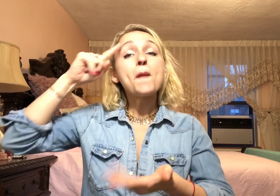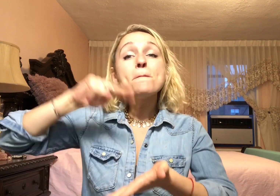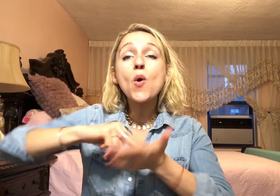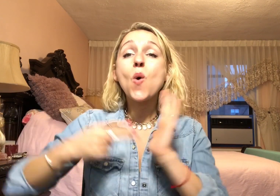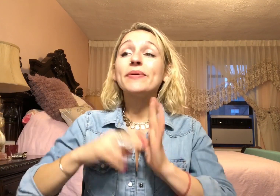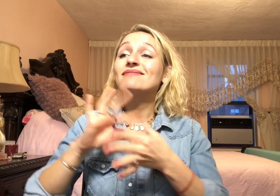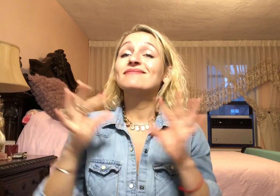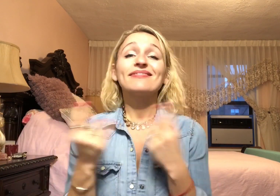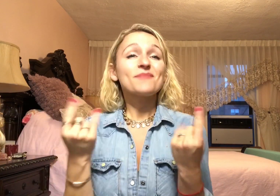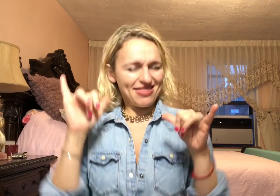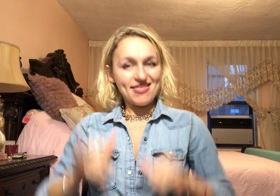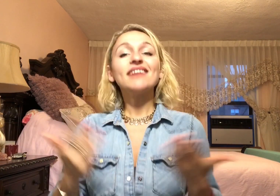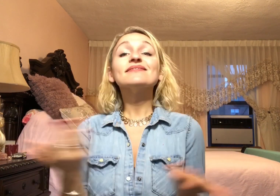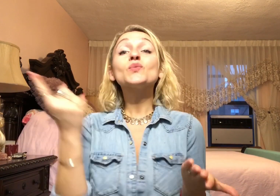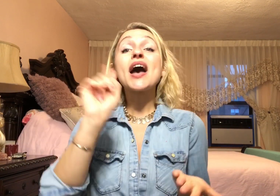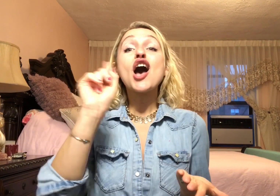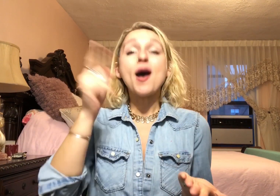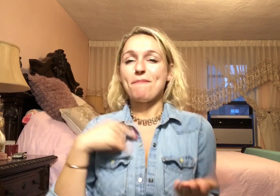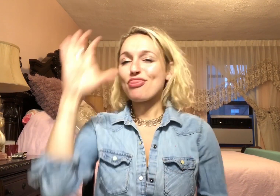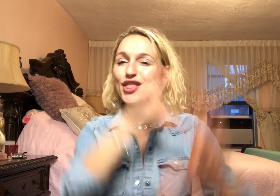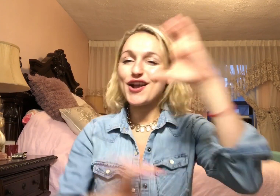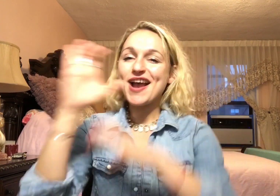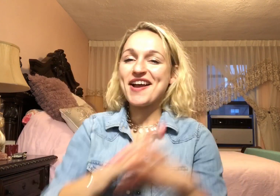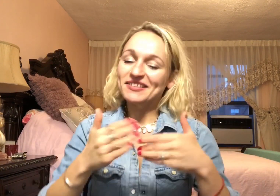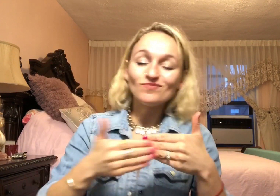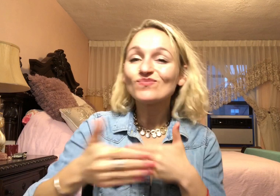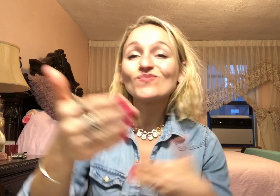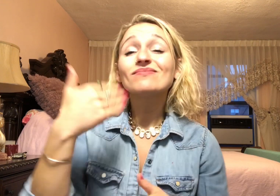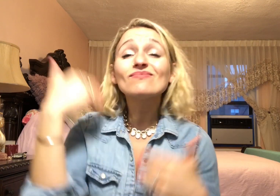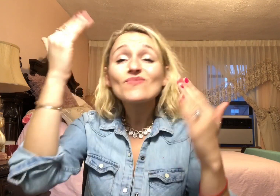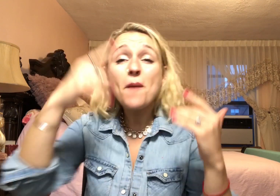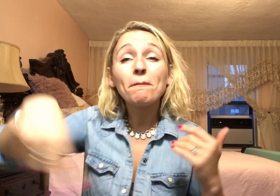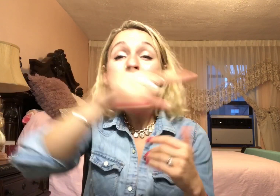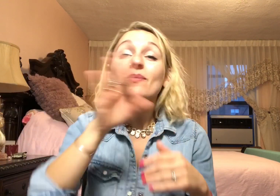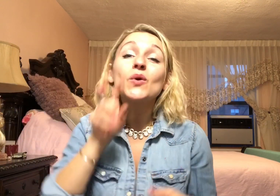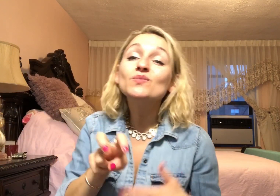life has a purpose, and I'm exploring and journeying. So thanks for